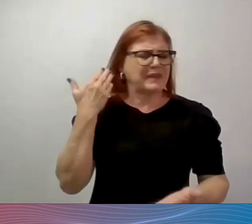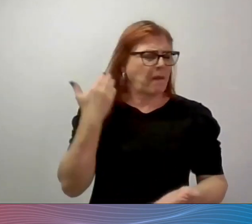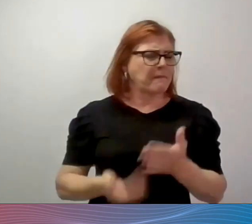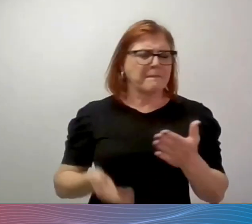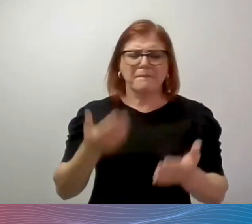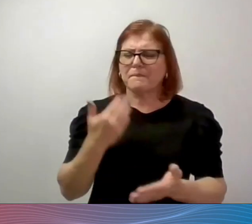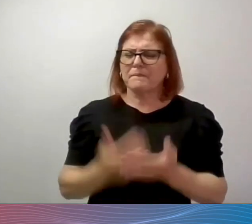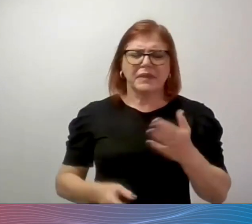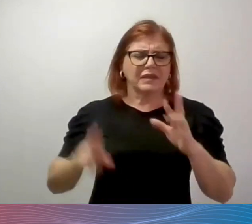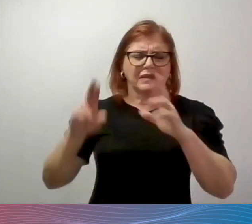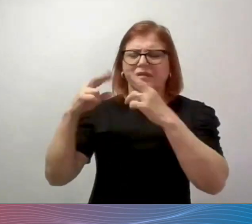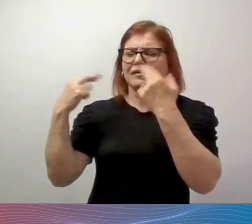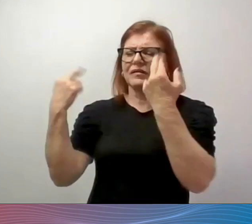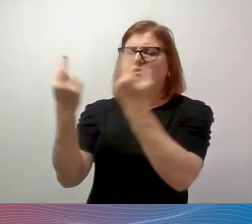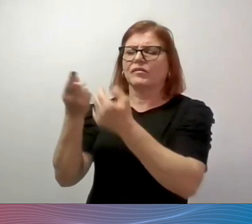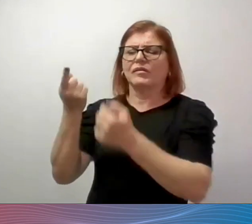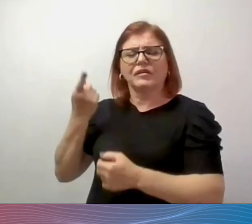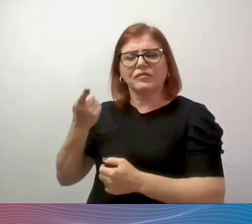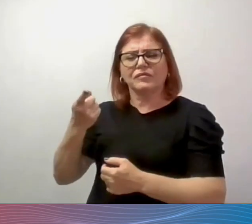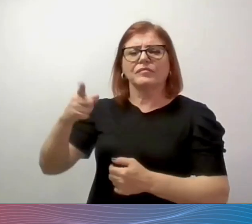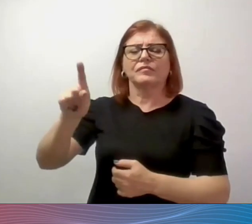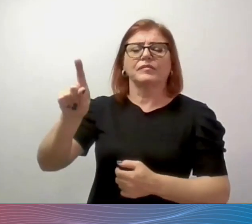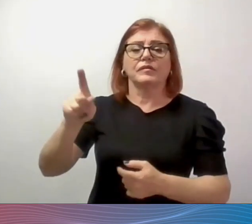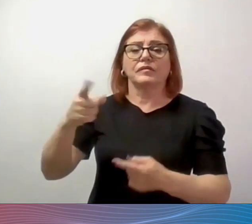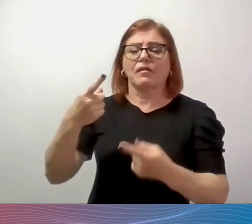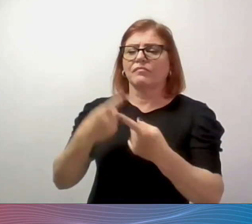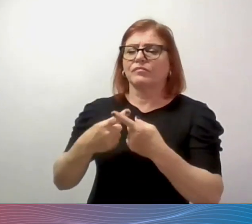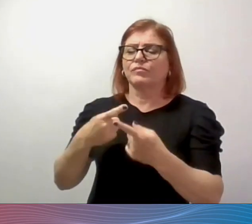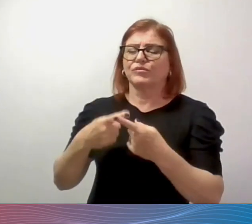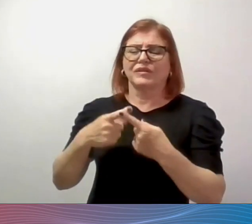lose the millennial kingdom. Por causa da impureza.